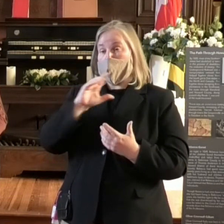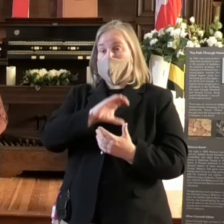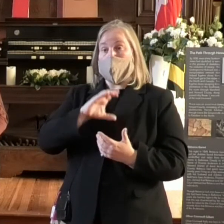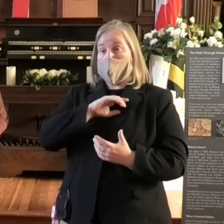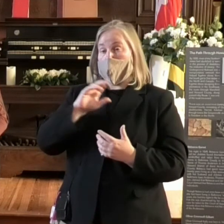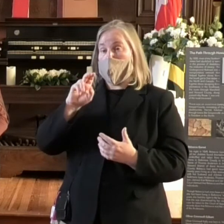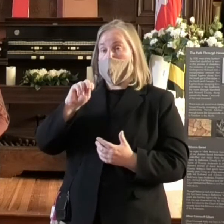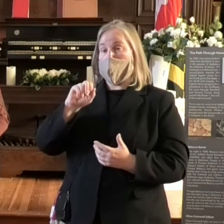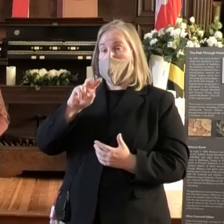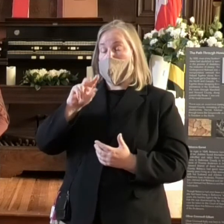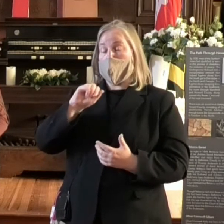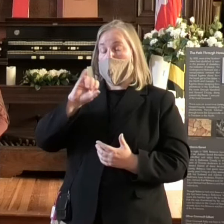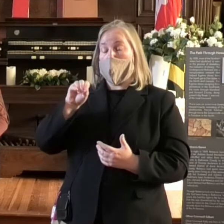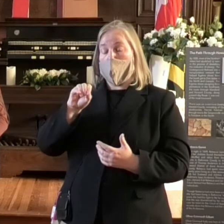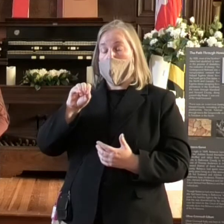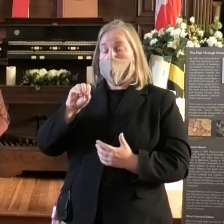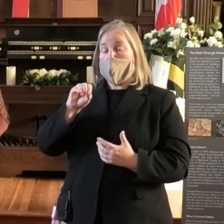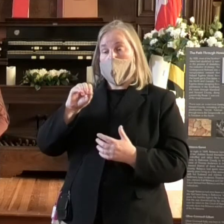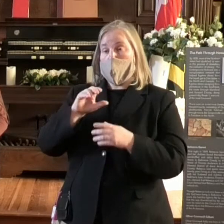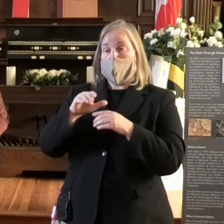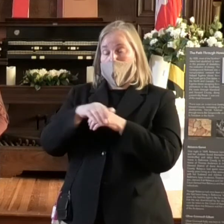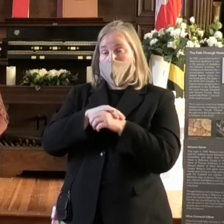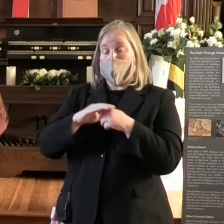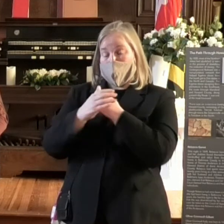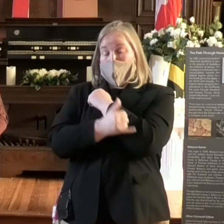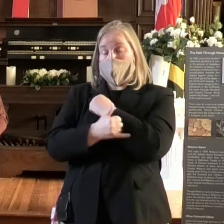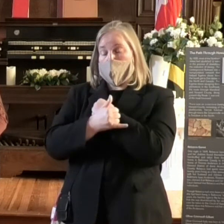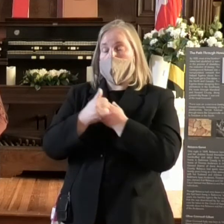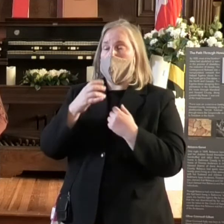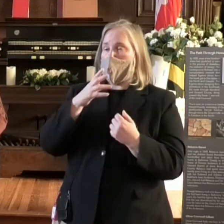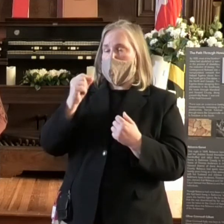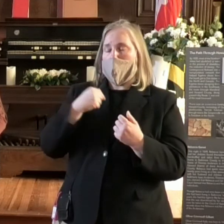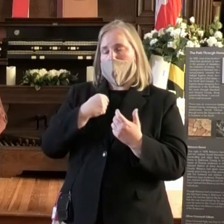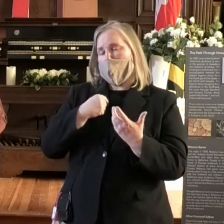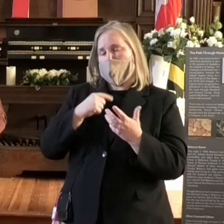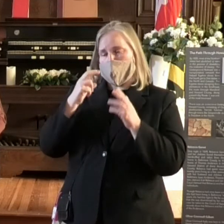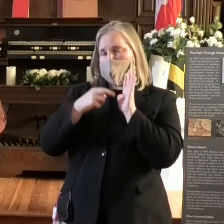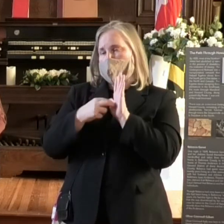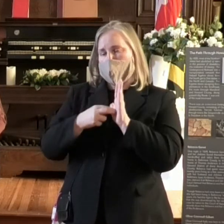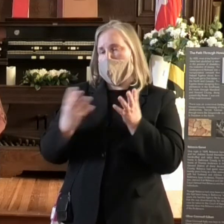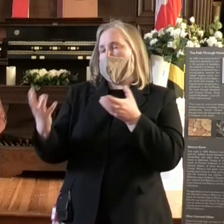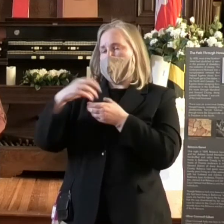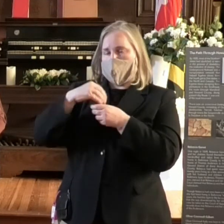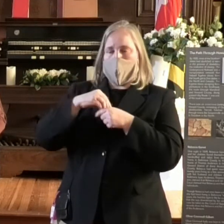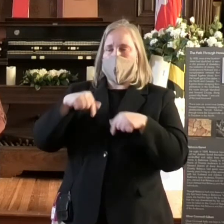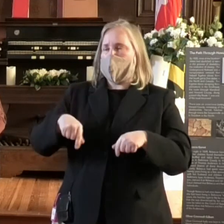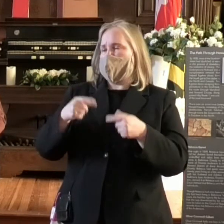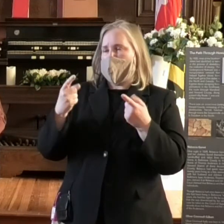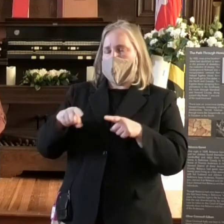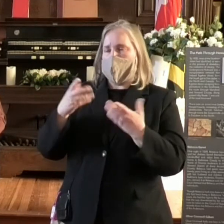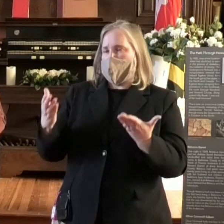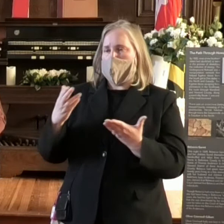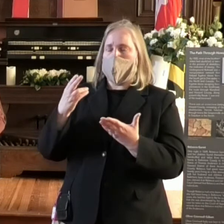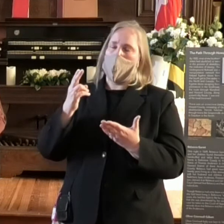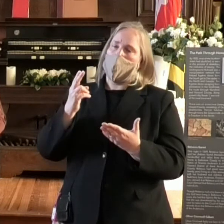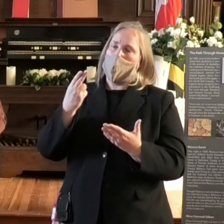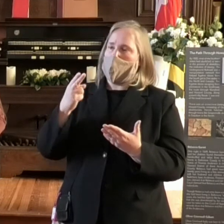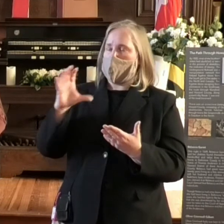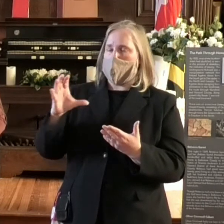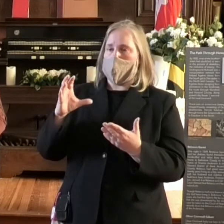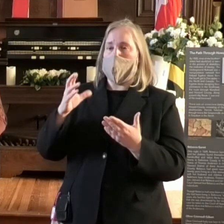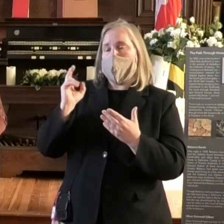Nation, I welcome the ever-present inclusivity that abounds here in Howard County, historical treaty land of the